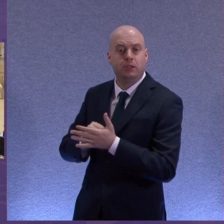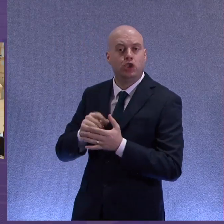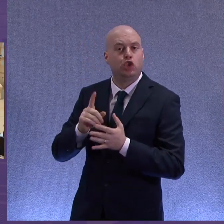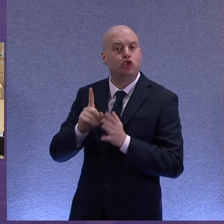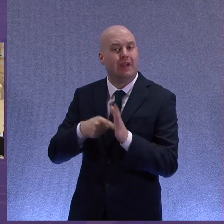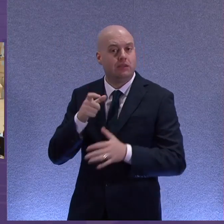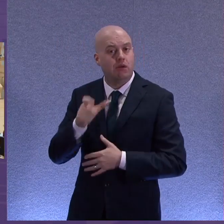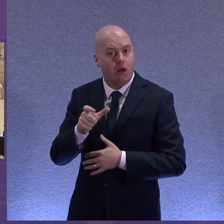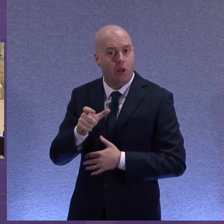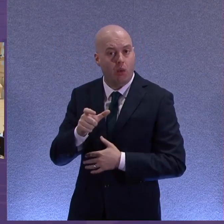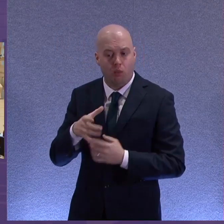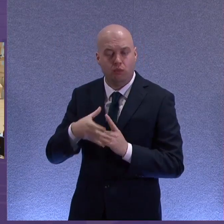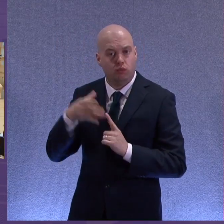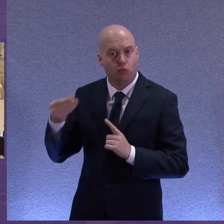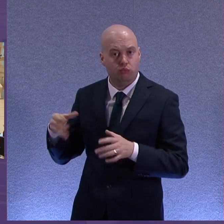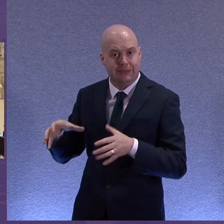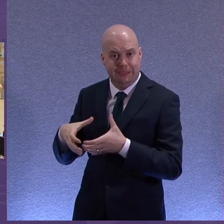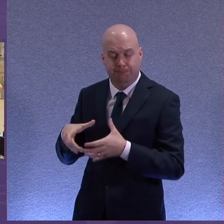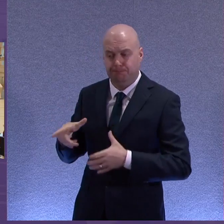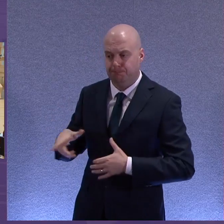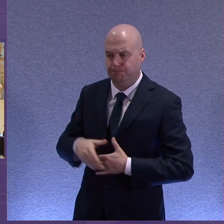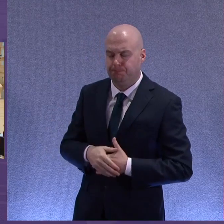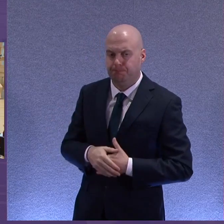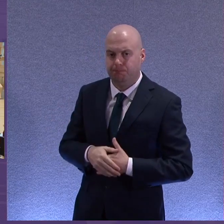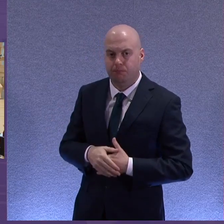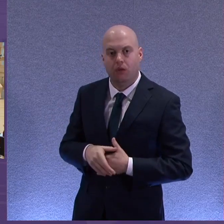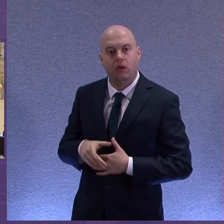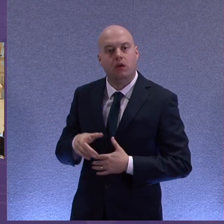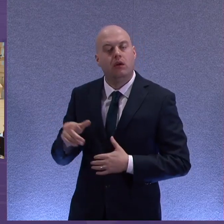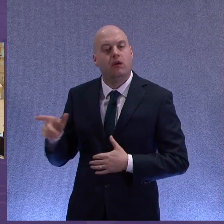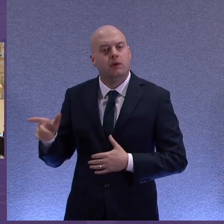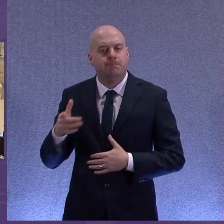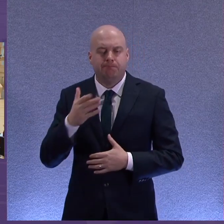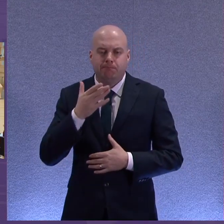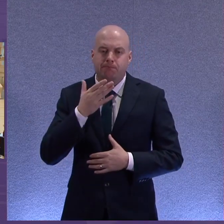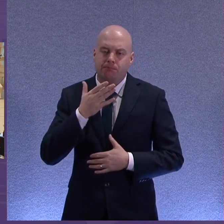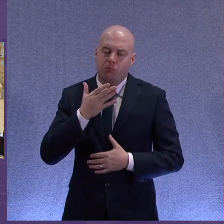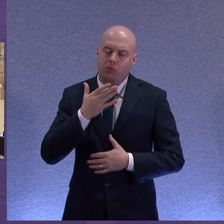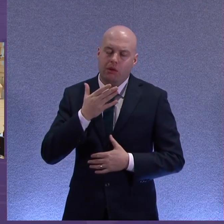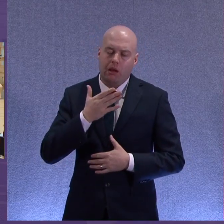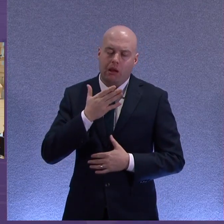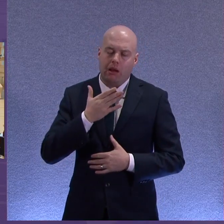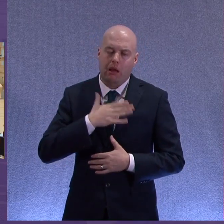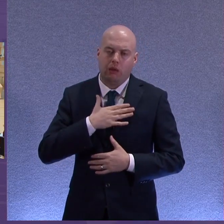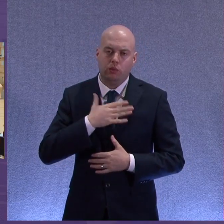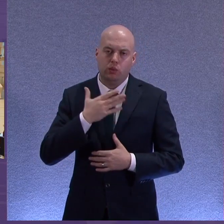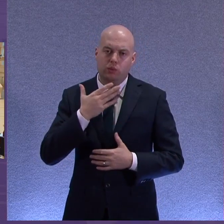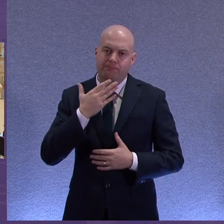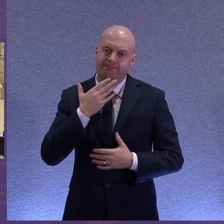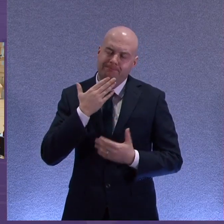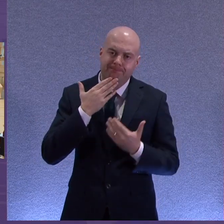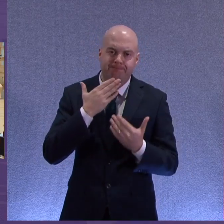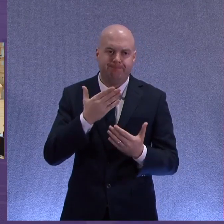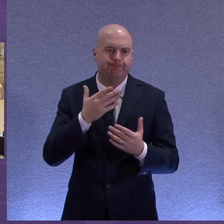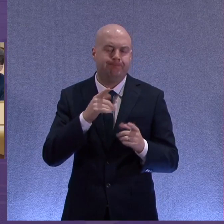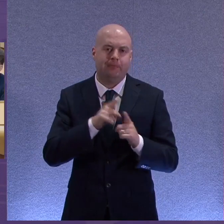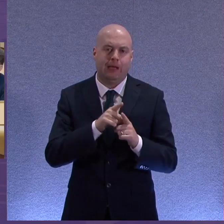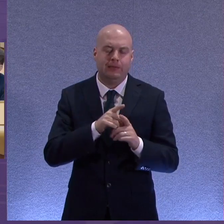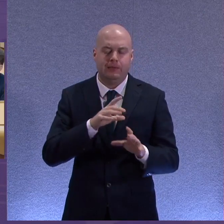Presiding Officer, can I, on behalf of my party, add our condolences to the families of all those who've suffered bereavement since last